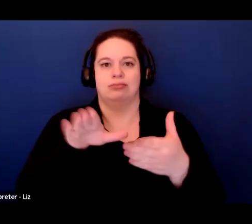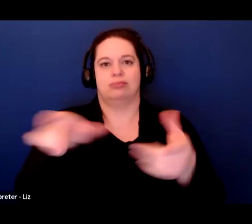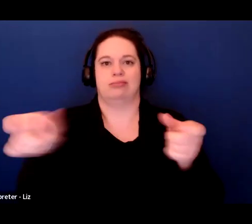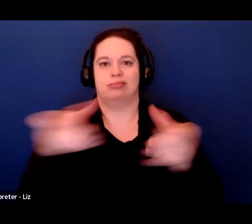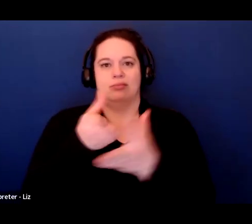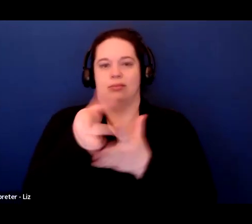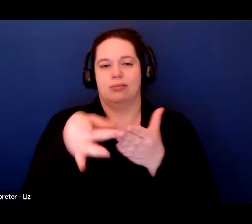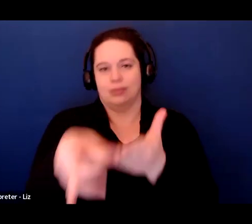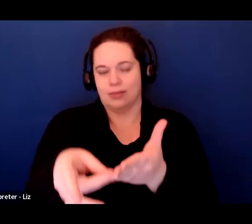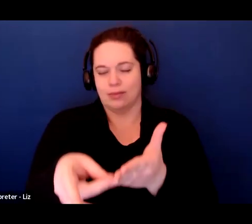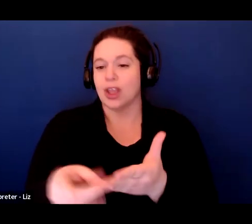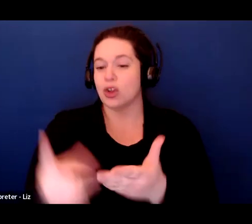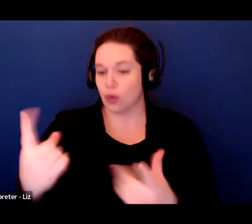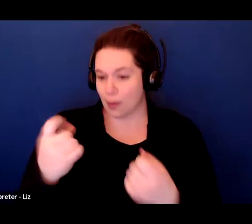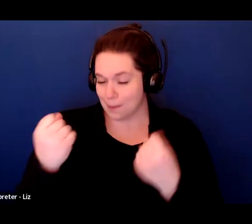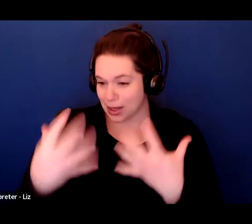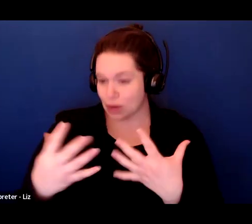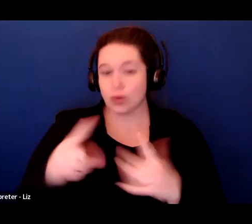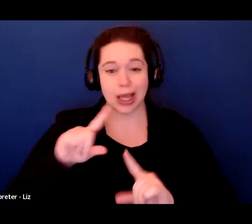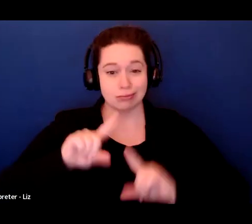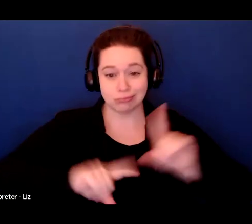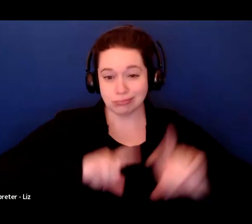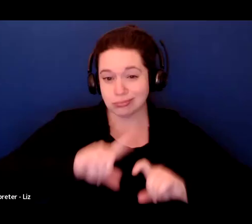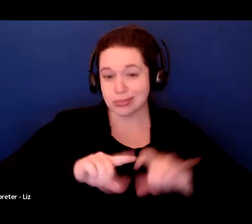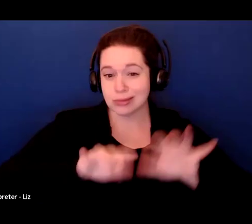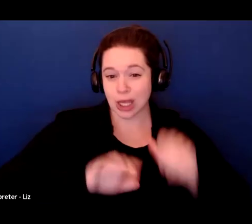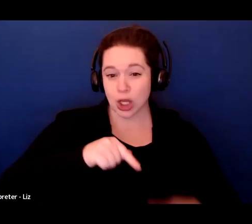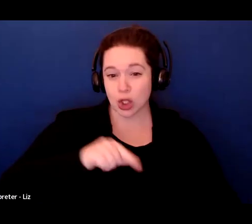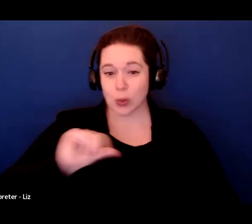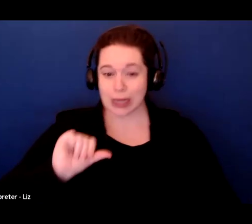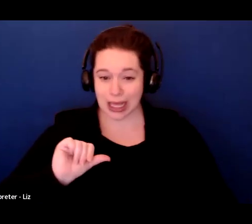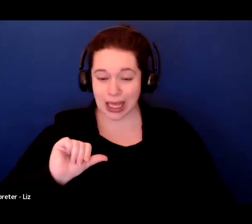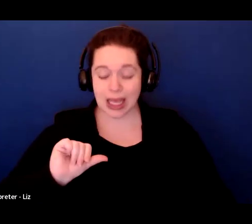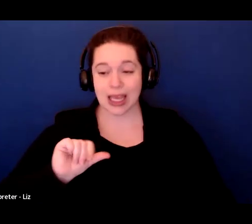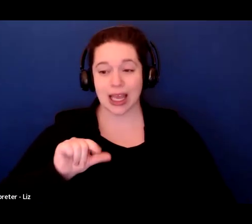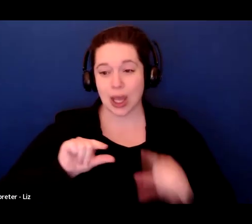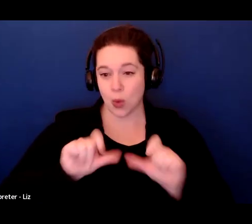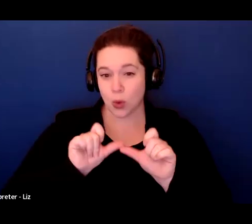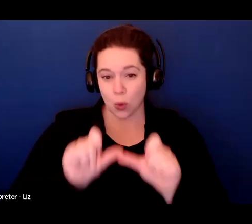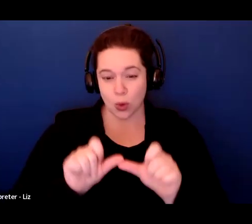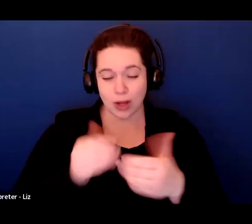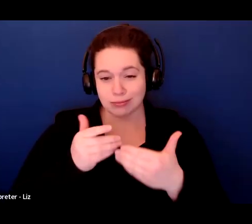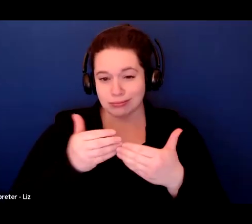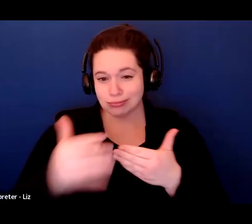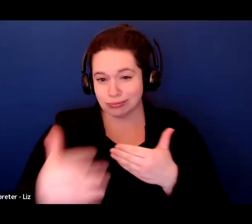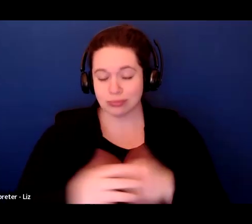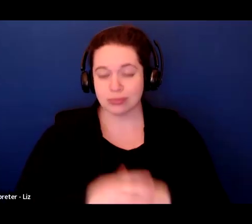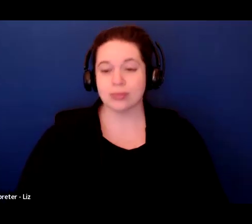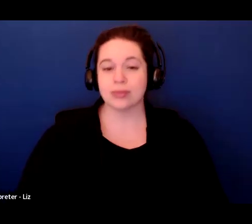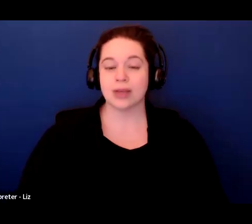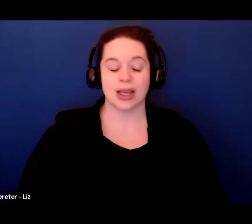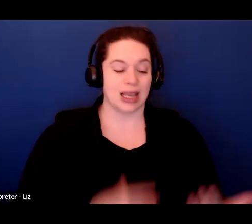can type your questions into the question and answer box as we go along as well. And I'm going to go ahead and go through some of